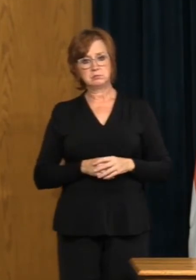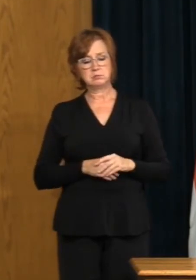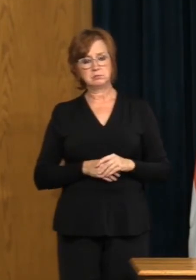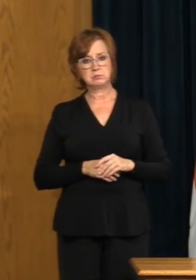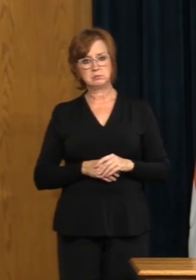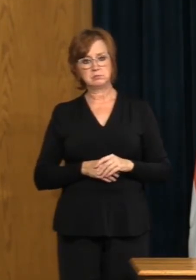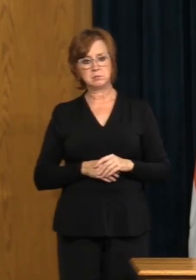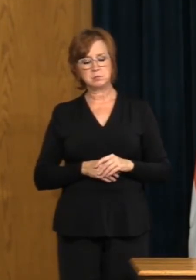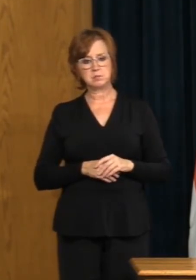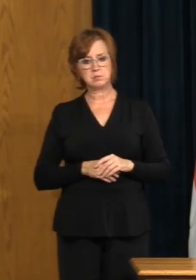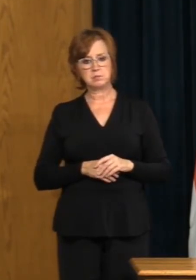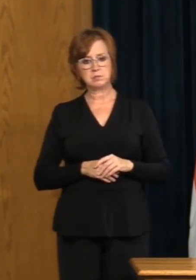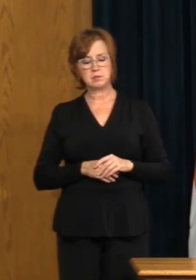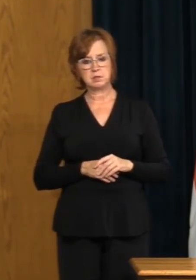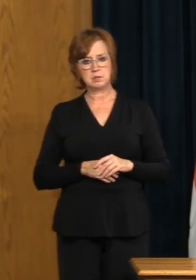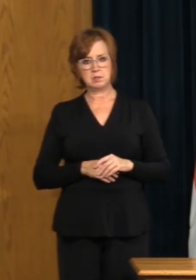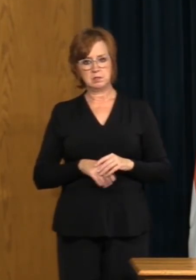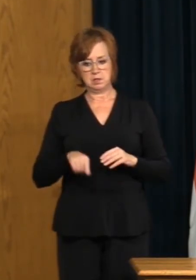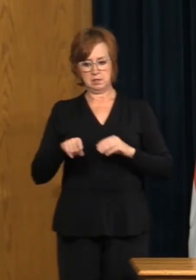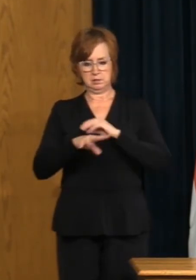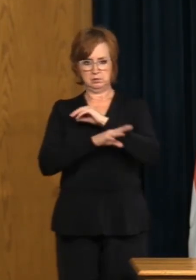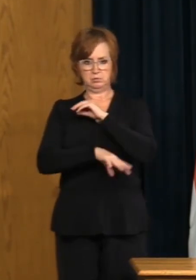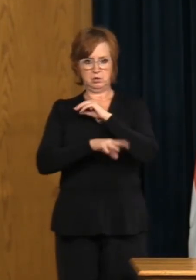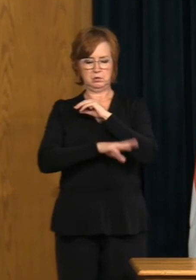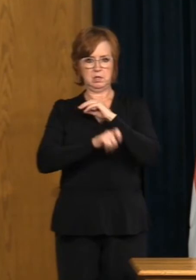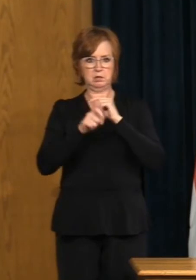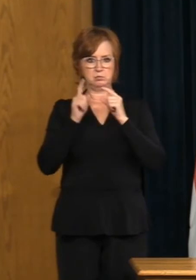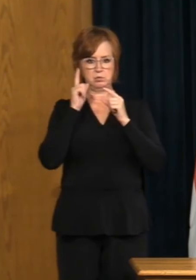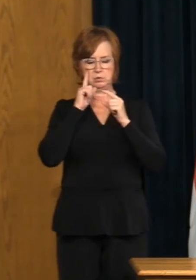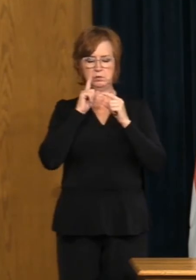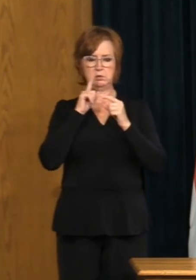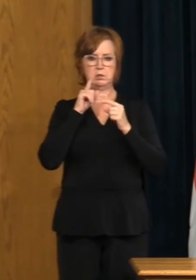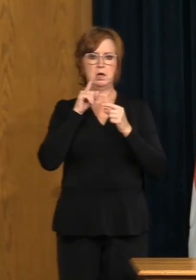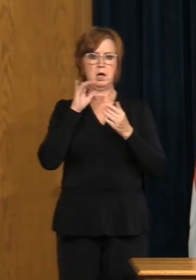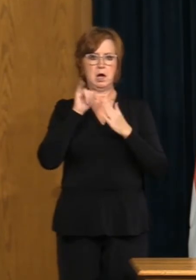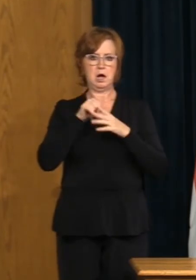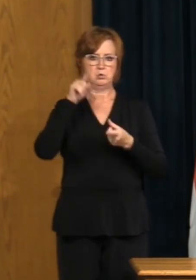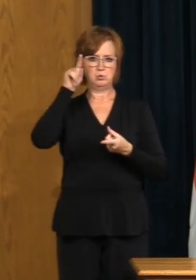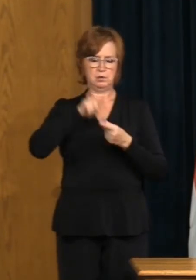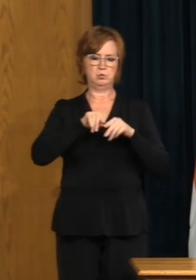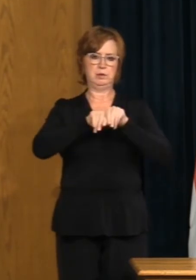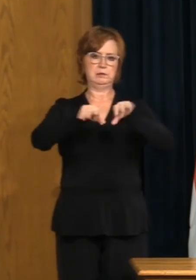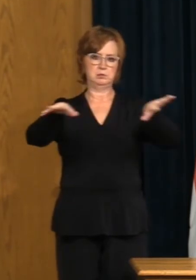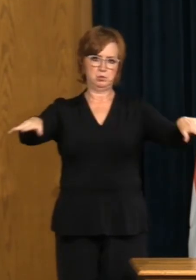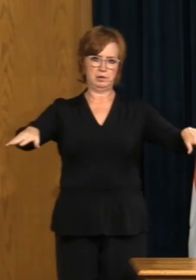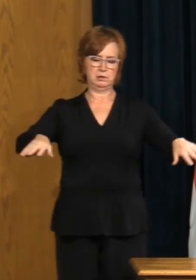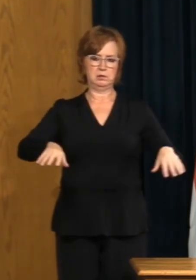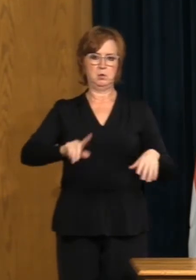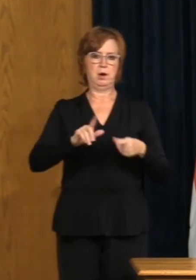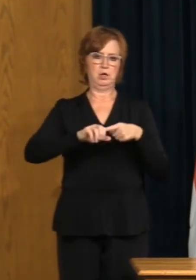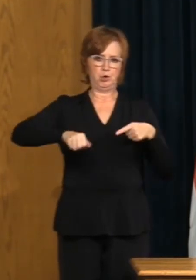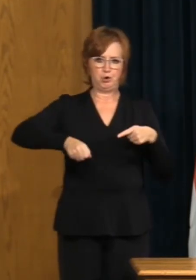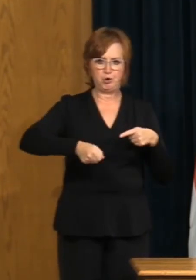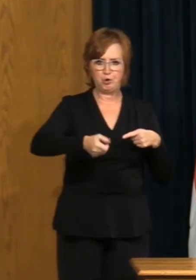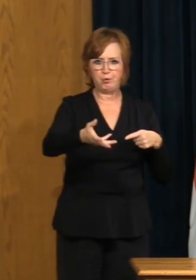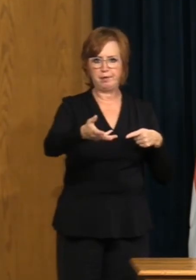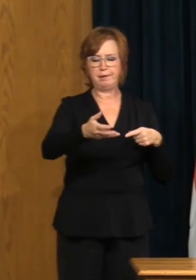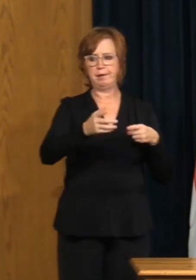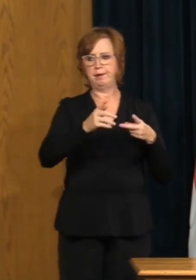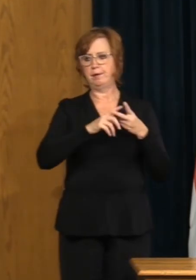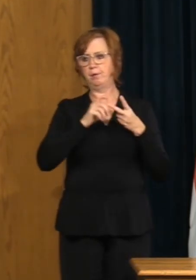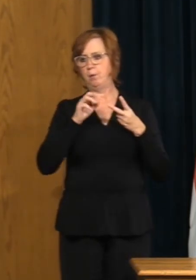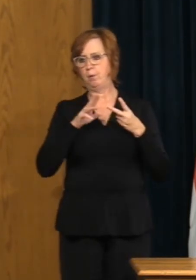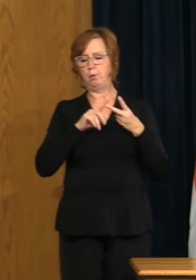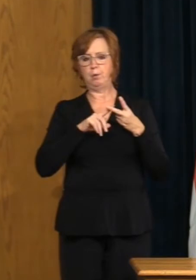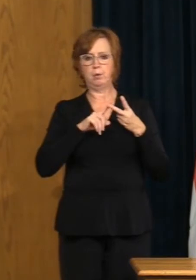just need to understand that how can we prevent, mass transmission event at, curling. And I know those sectors have done